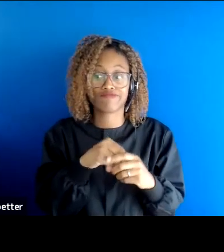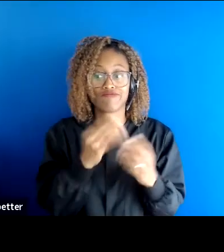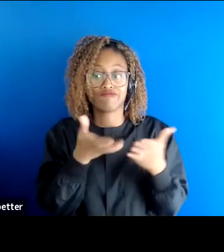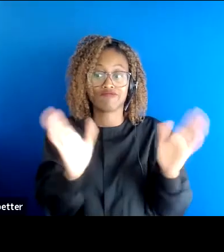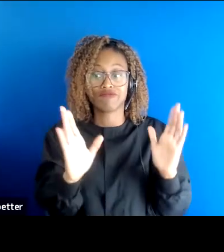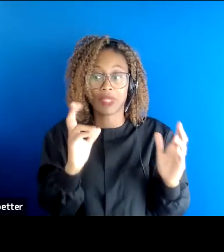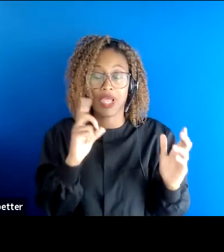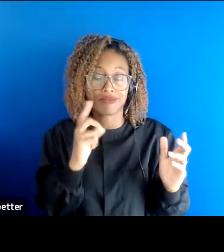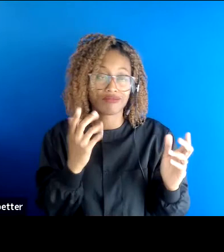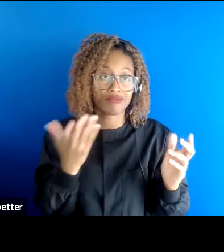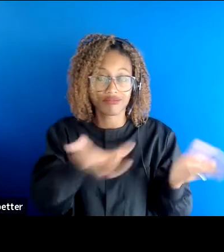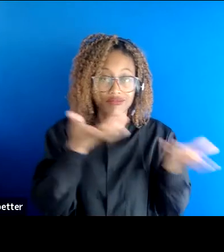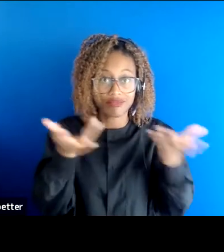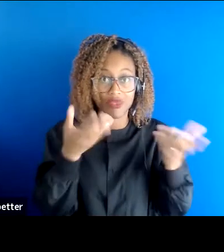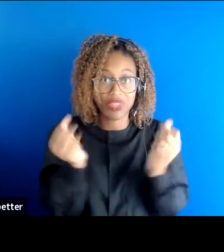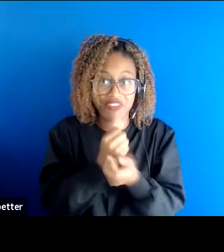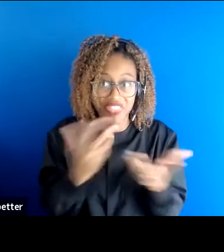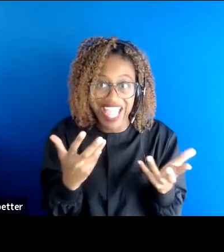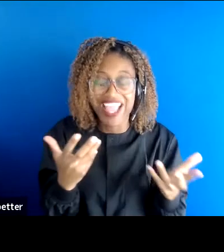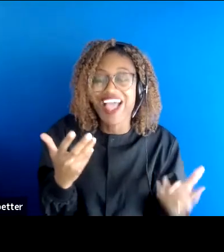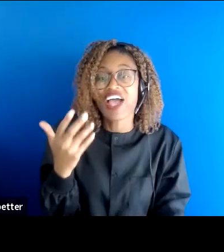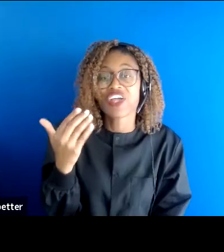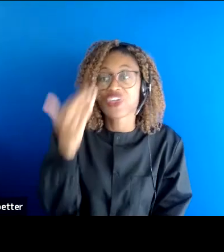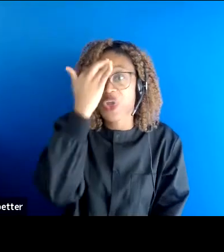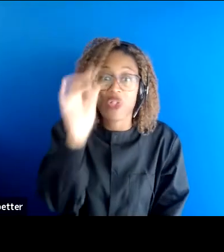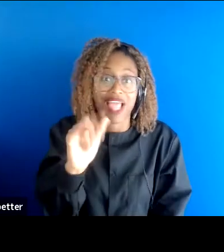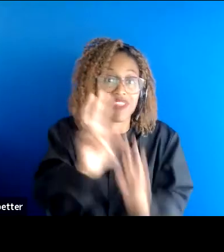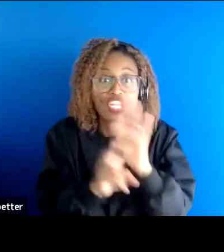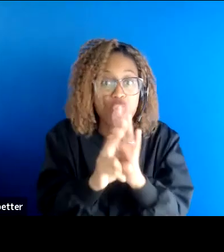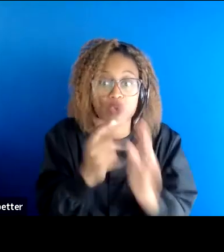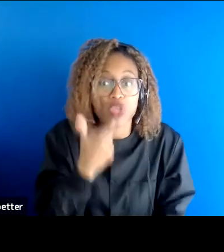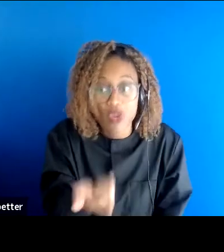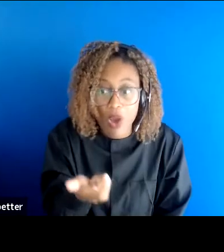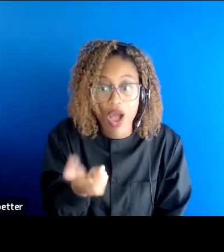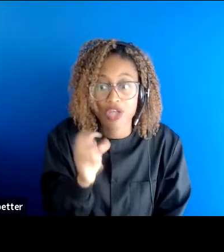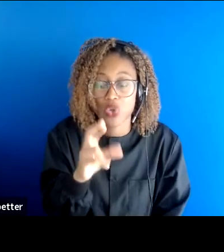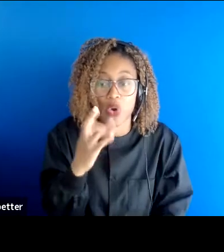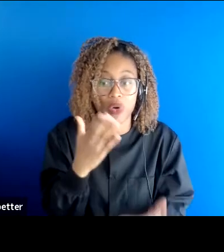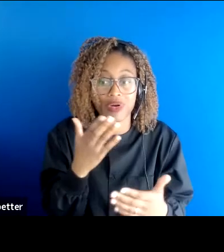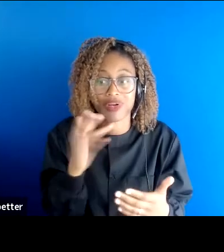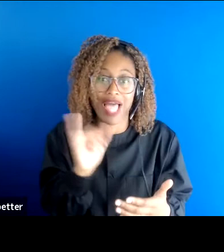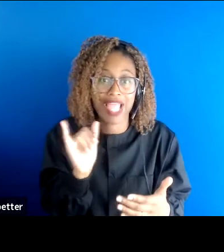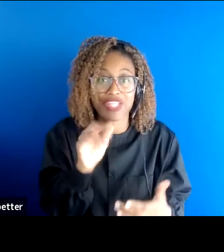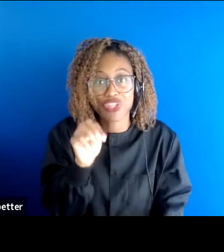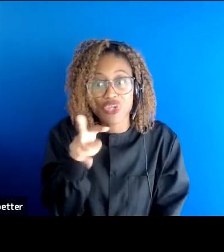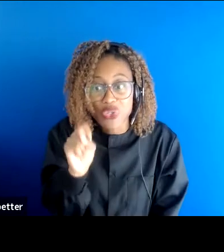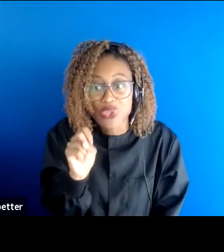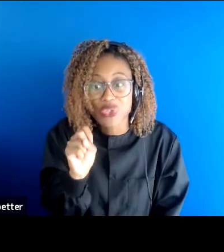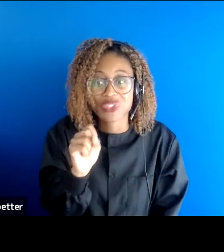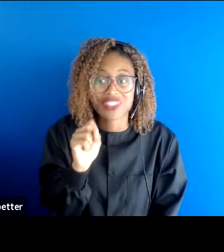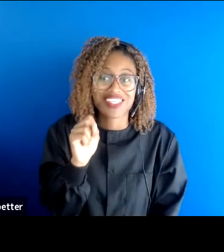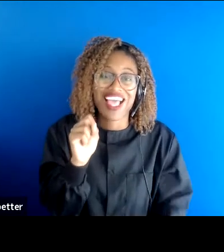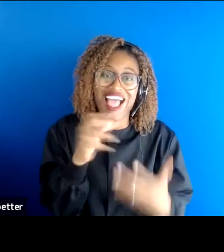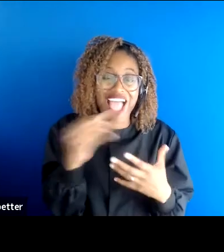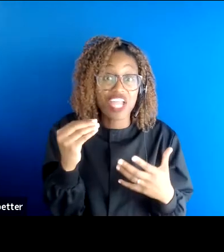In things like, the videos that we watch, or things like that, the news, using these sort of things. And, we're